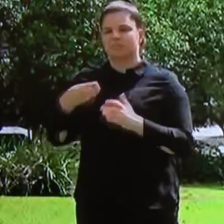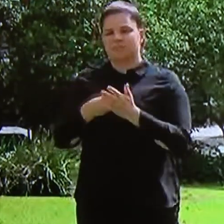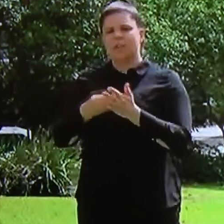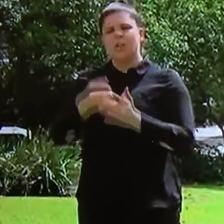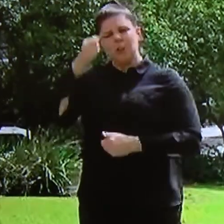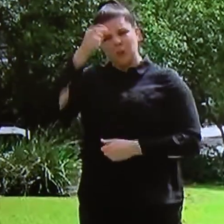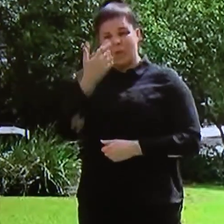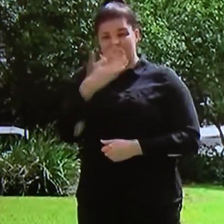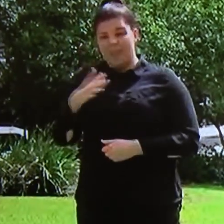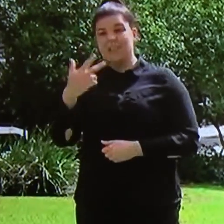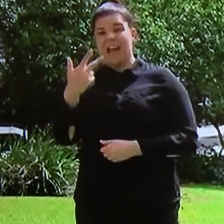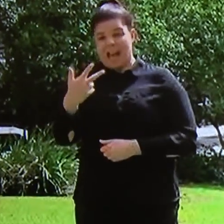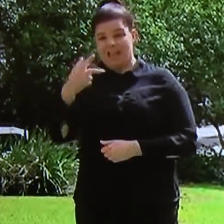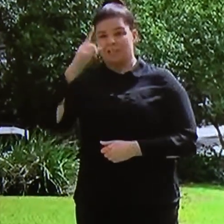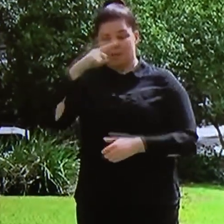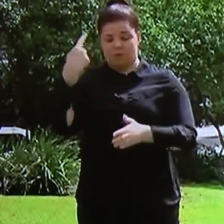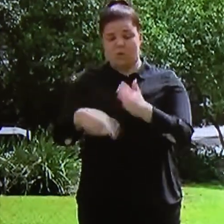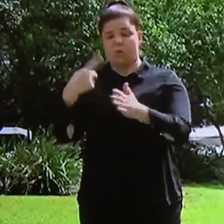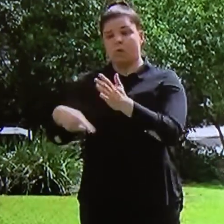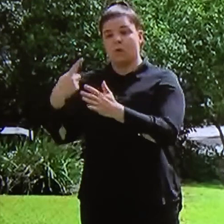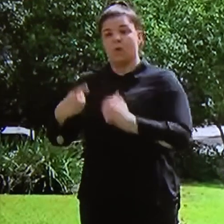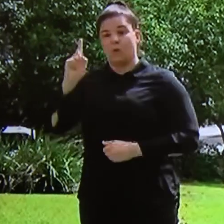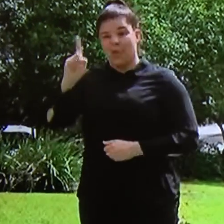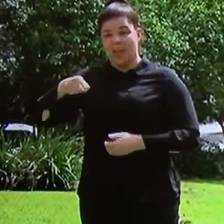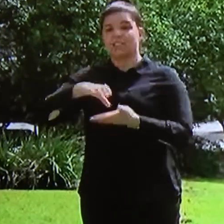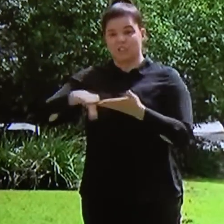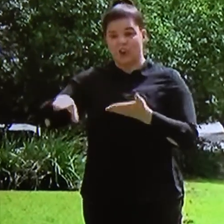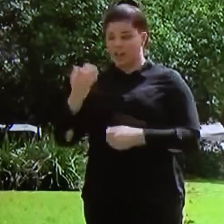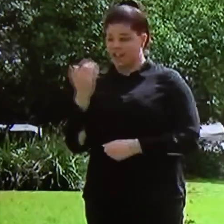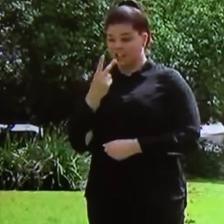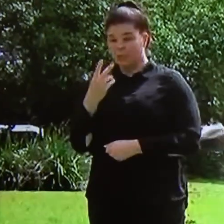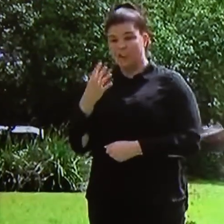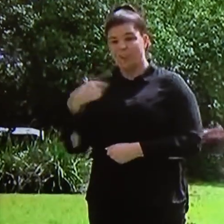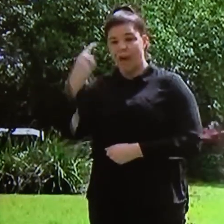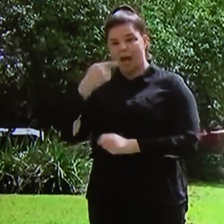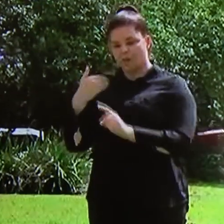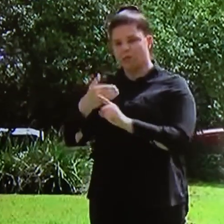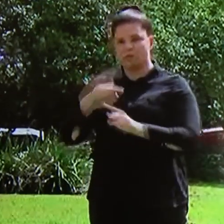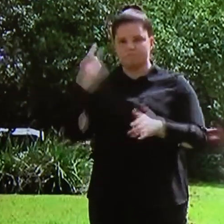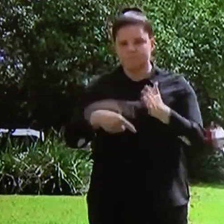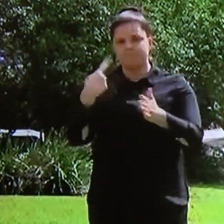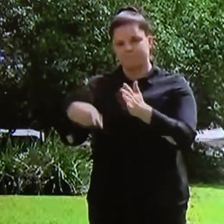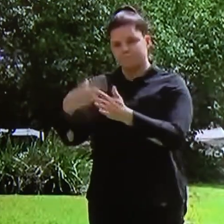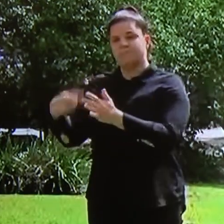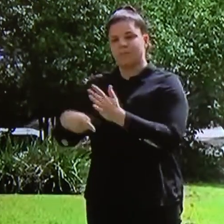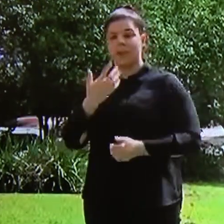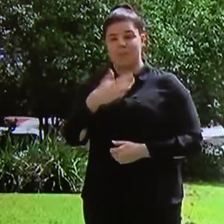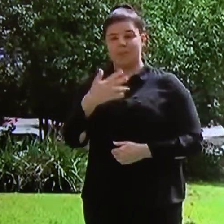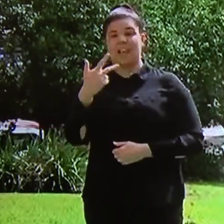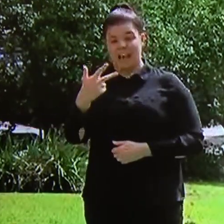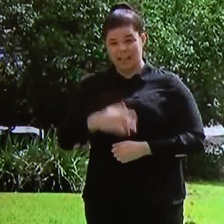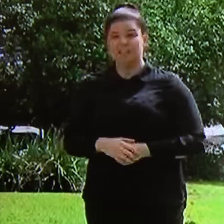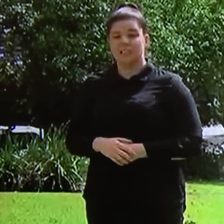infringement notices, that's the $1,000 infringement notice, were issued in the last 24 hours. The vast majority of those being for